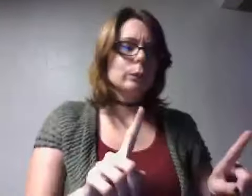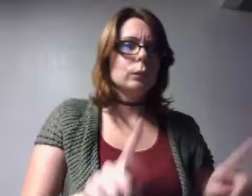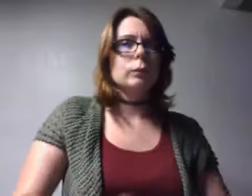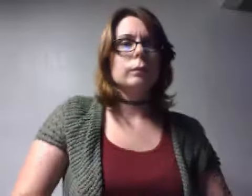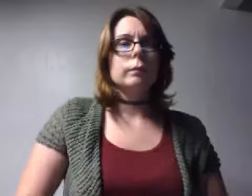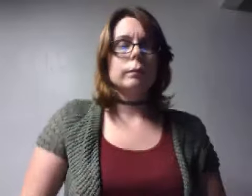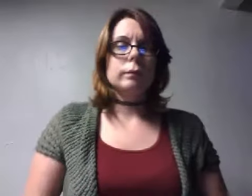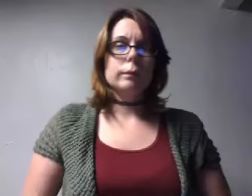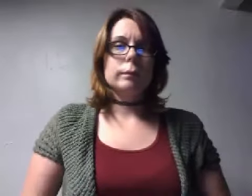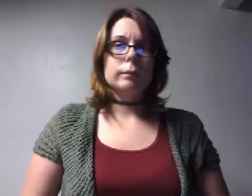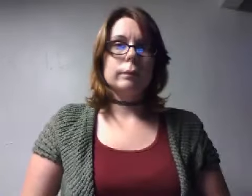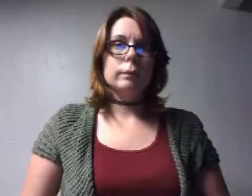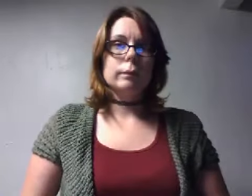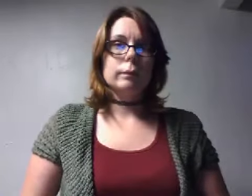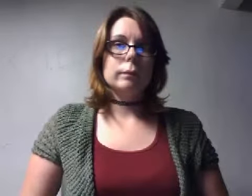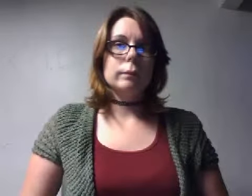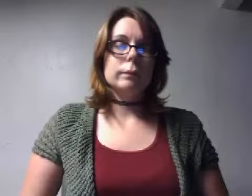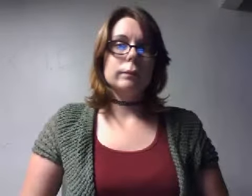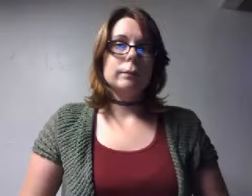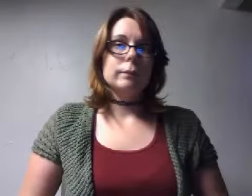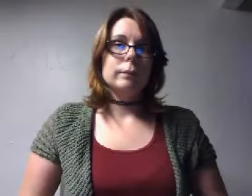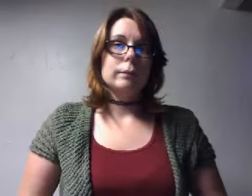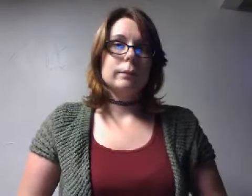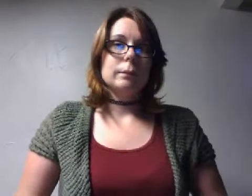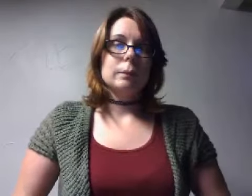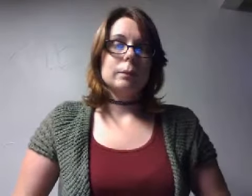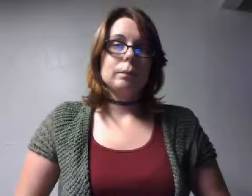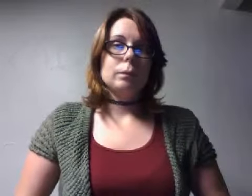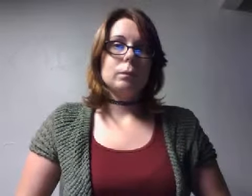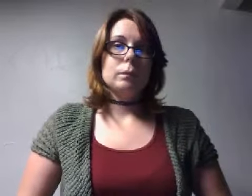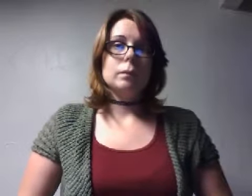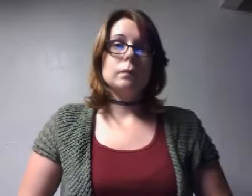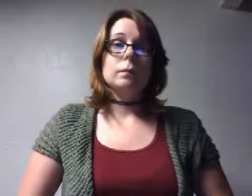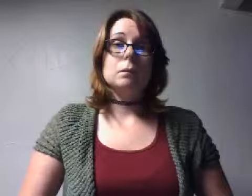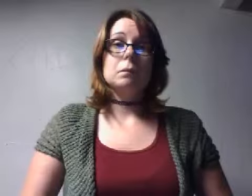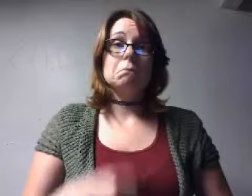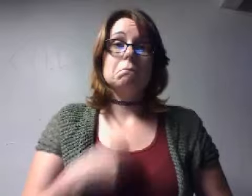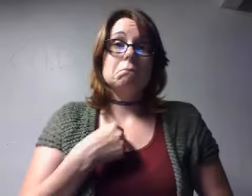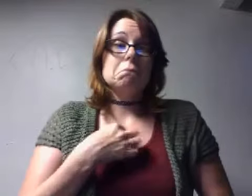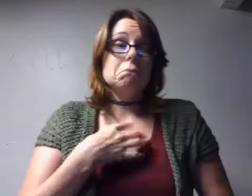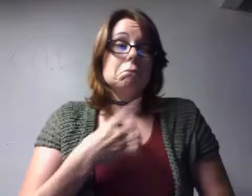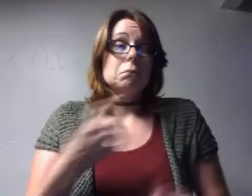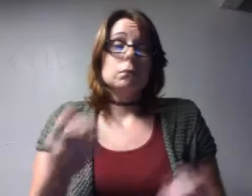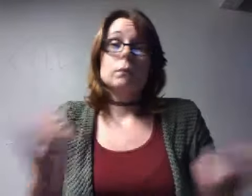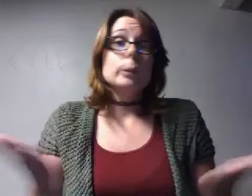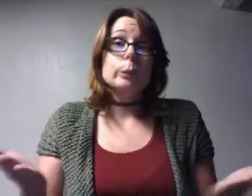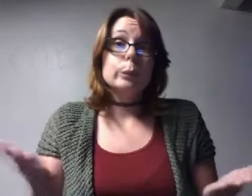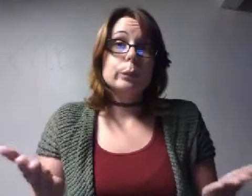So that kind of segues into my work and what I like to shoot. I like to shoot both color and black and white photography. I